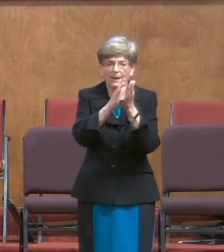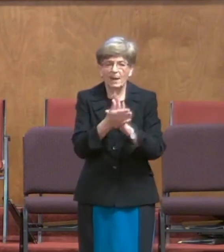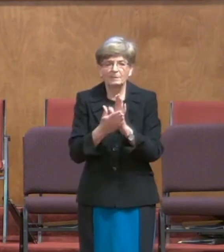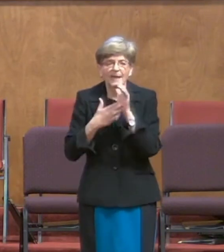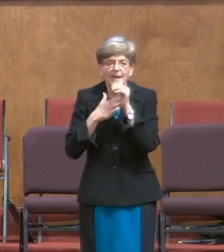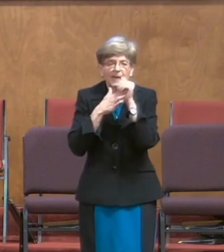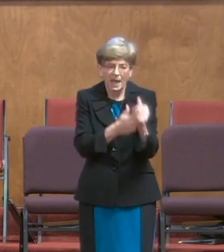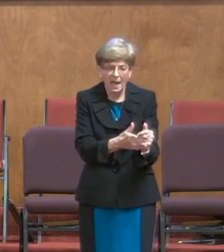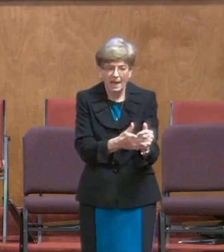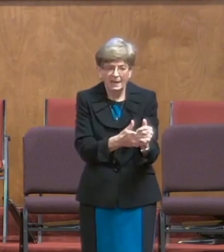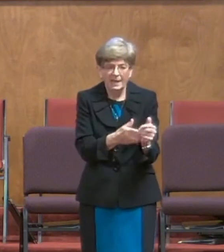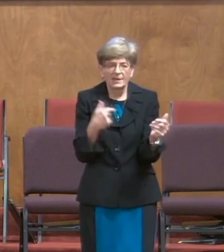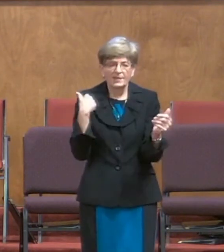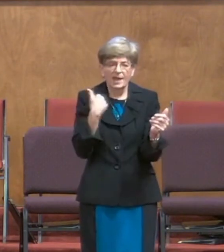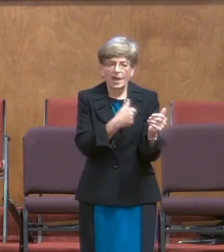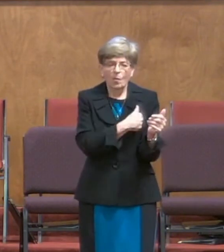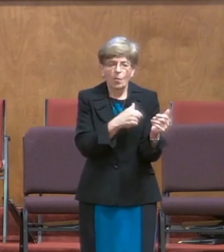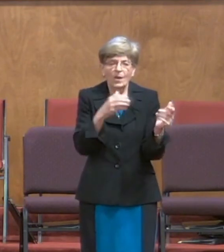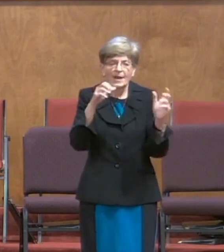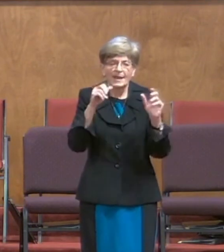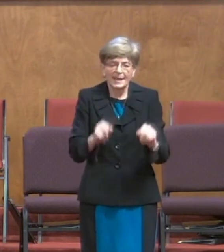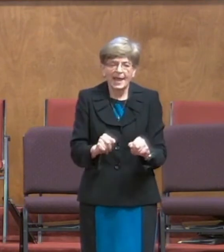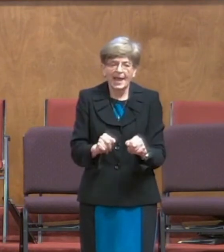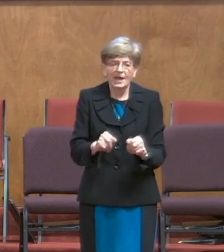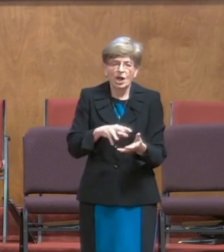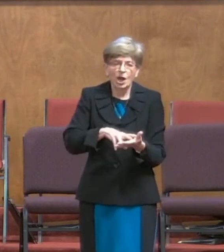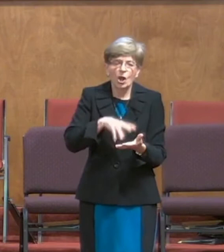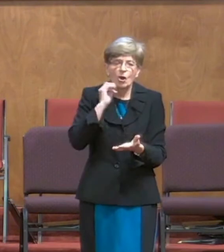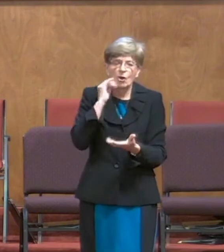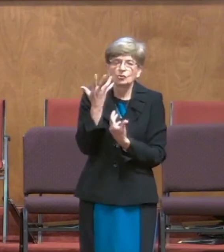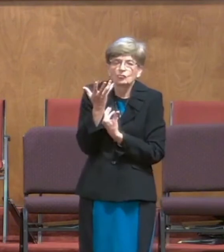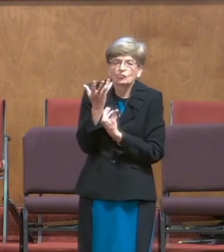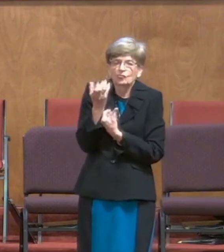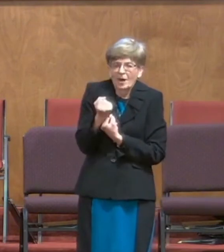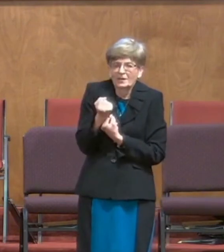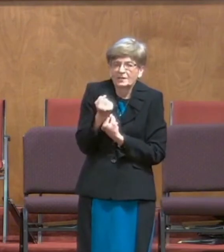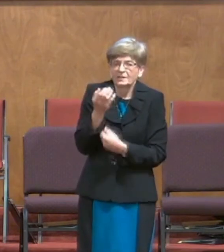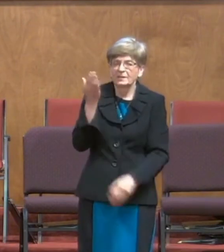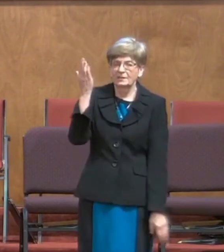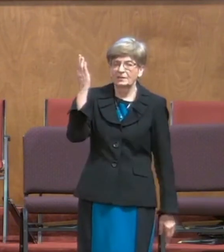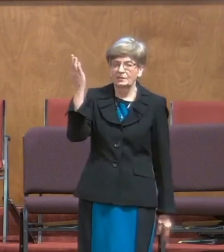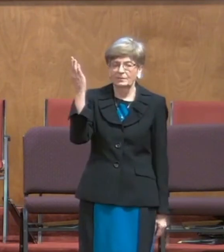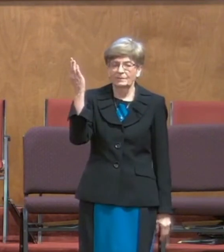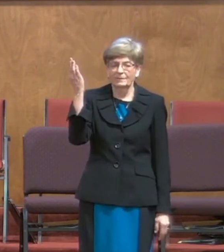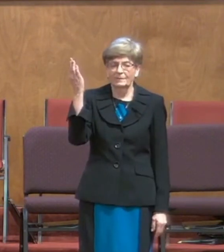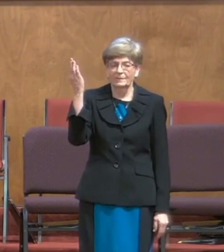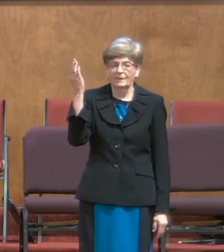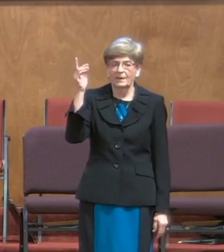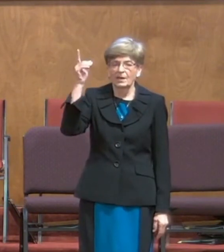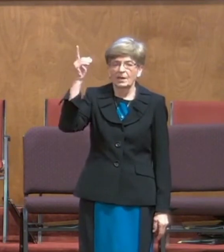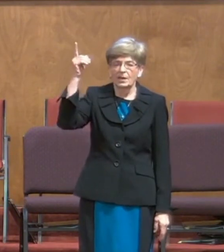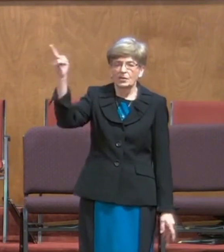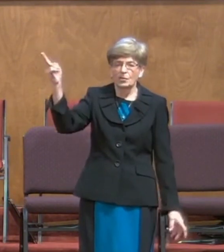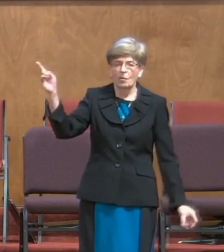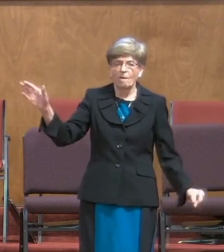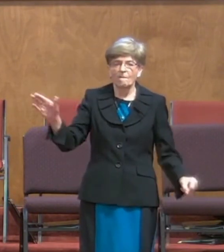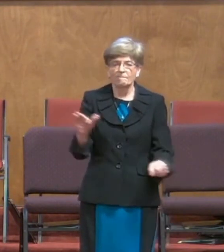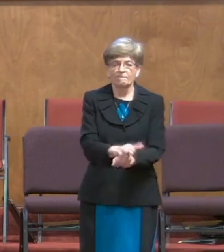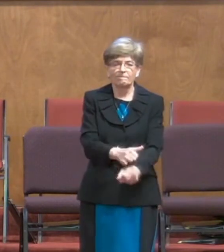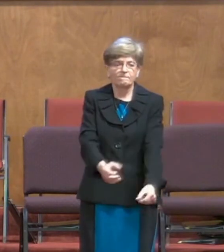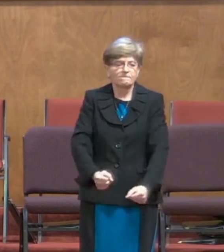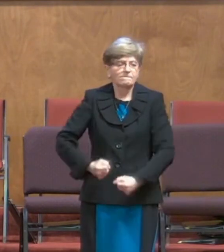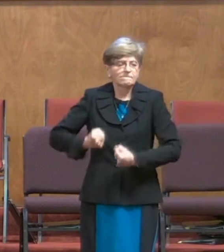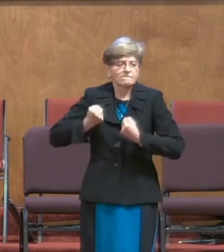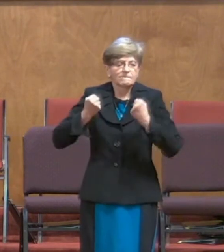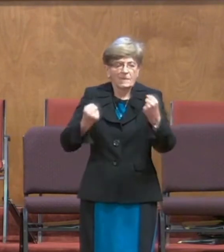can question, but Lord, at the end of the day, we can trust in you. You are our sovereign King. And so God, would